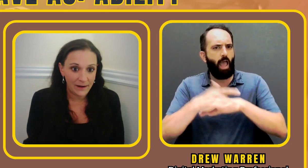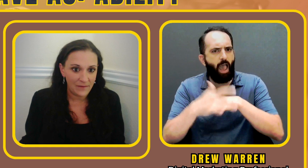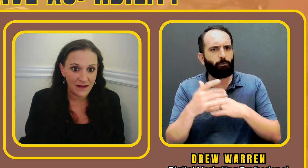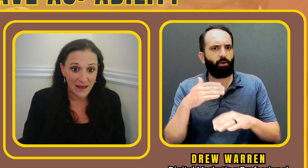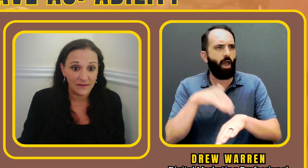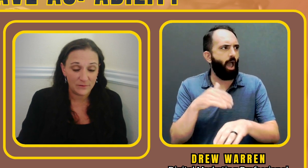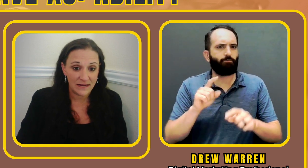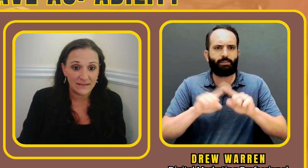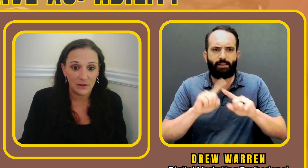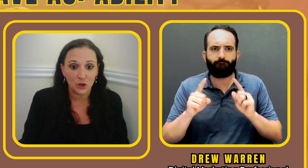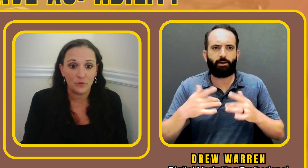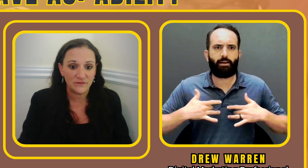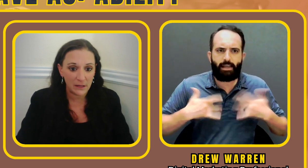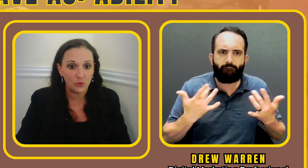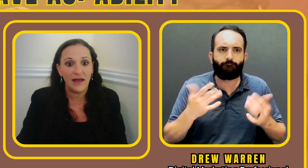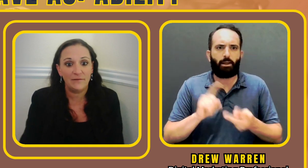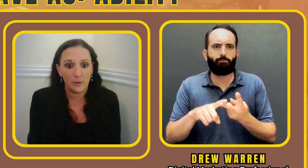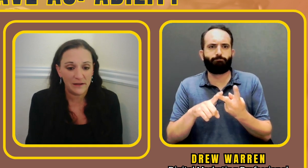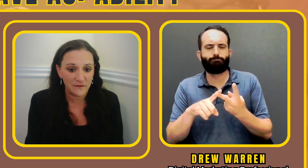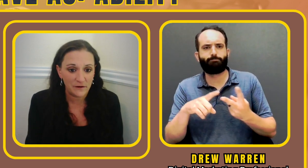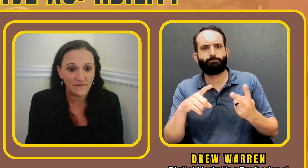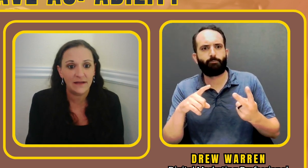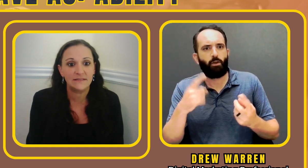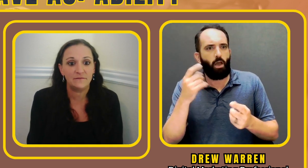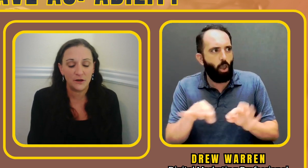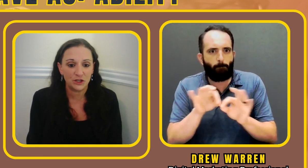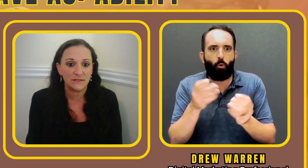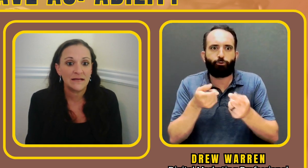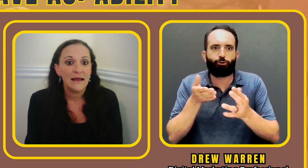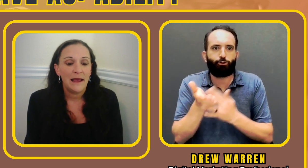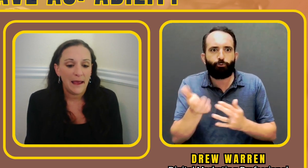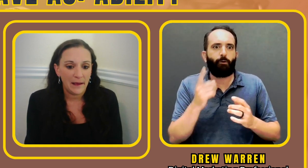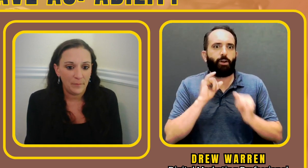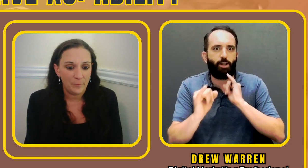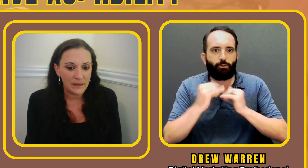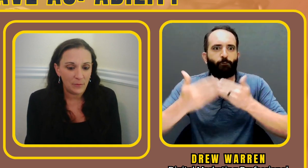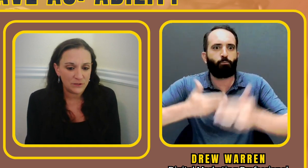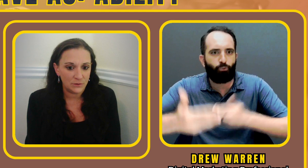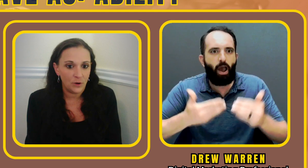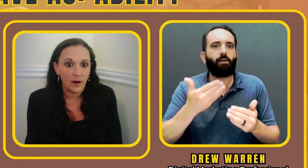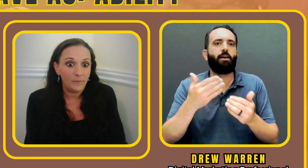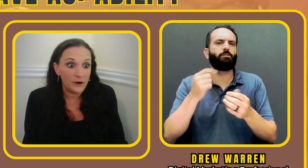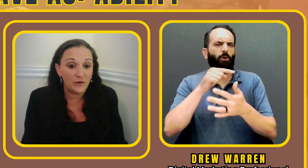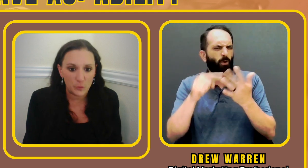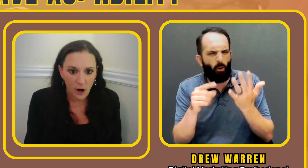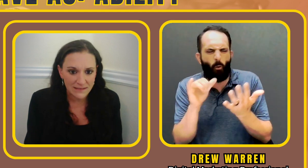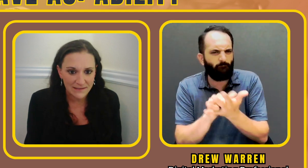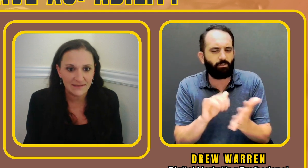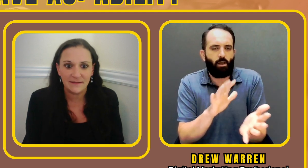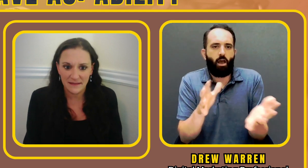important. That having those ASL interpreters available at a variety of different events and functions, and being able to, for